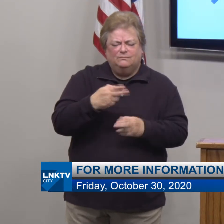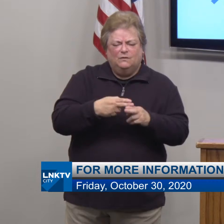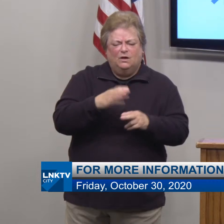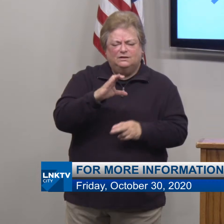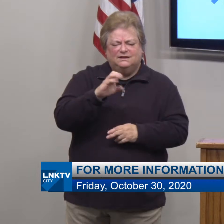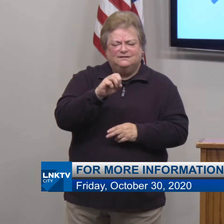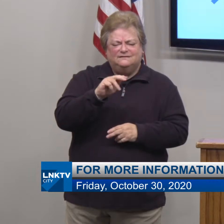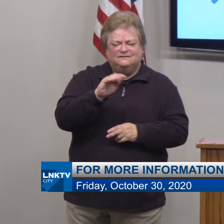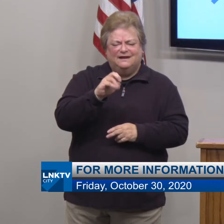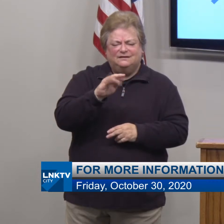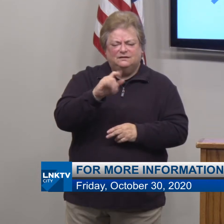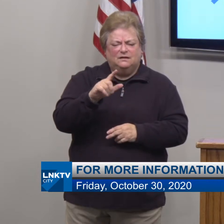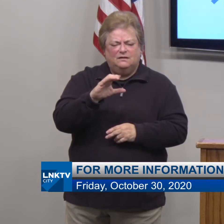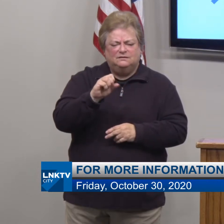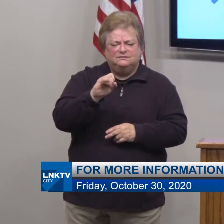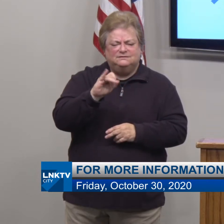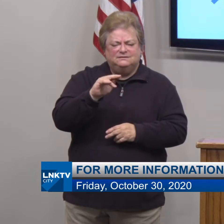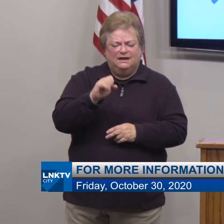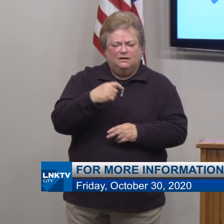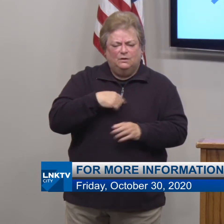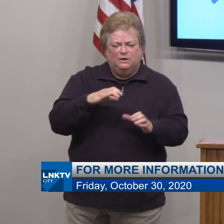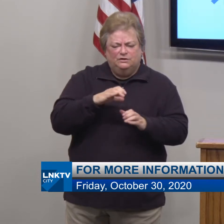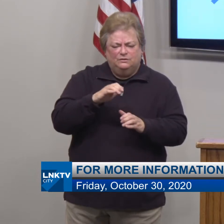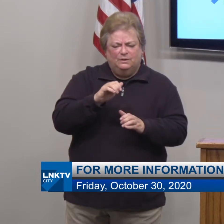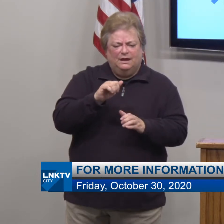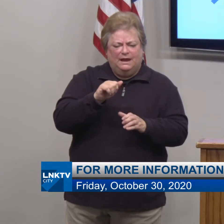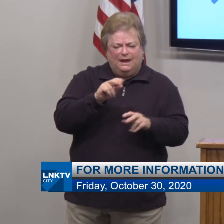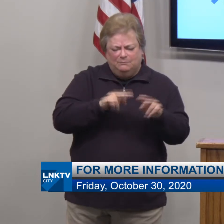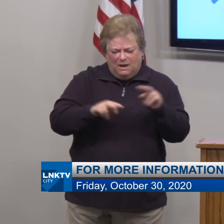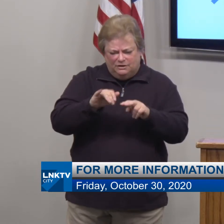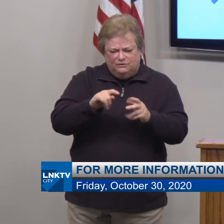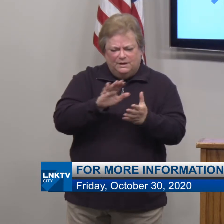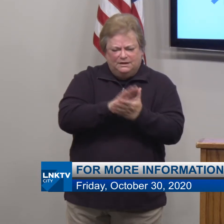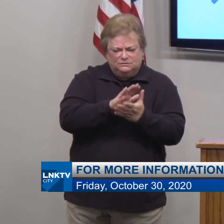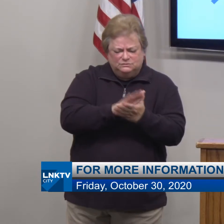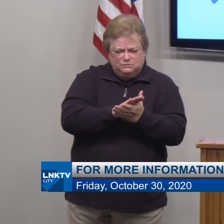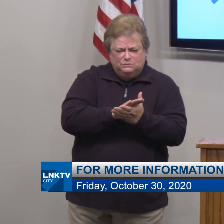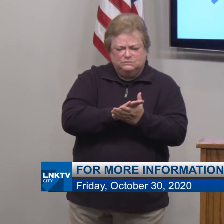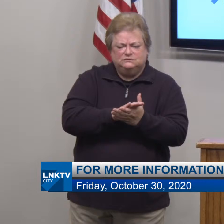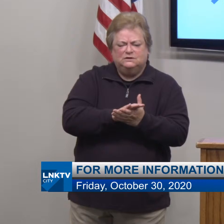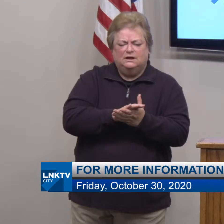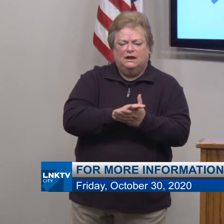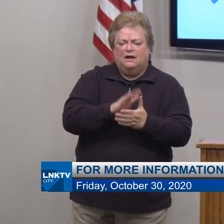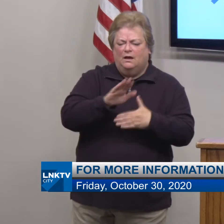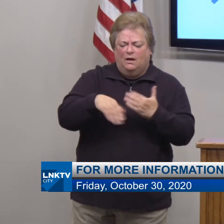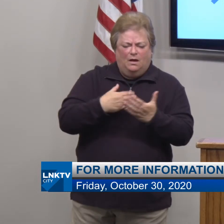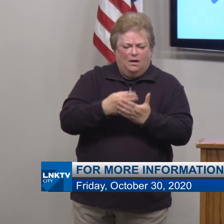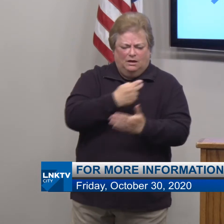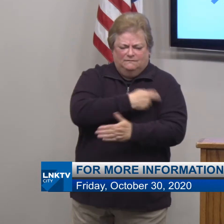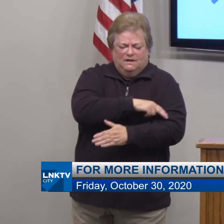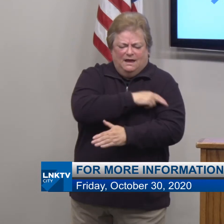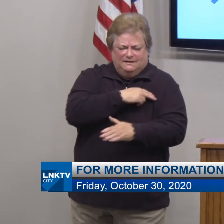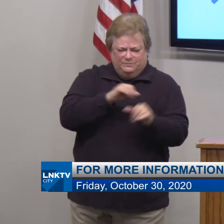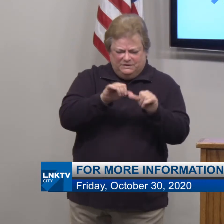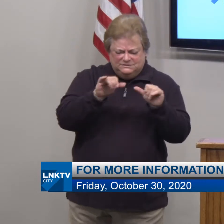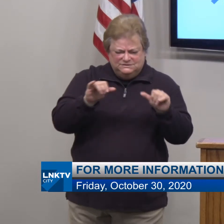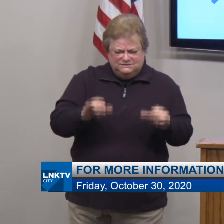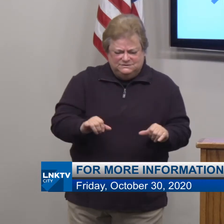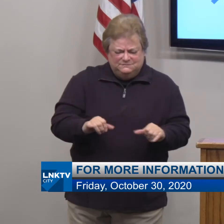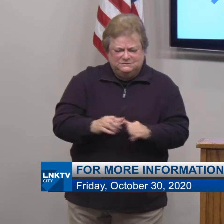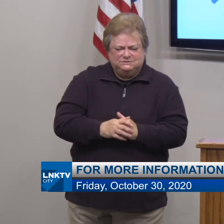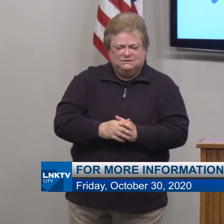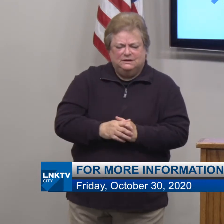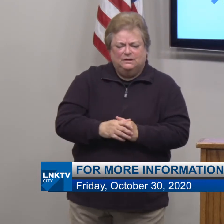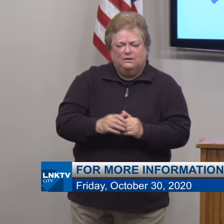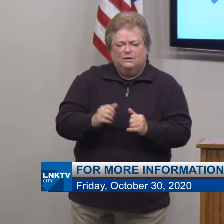so we're doing screening monitoring at schools, all of our hospital systems,